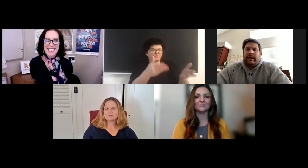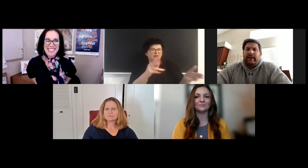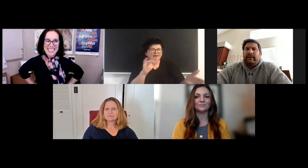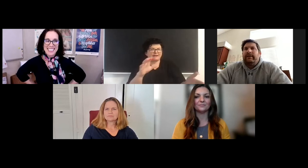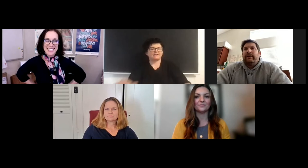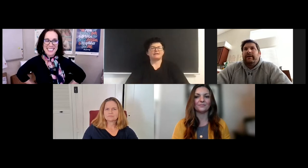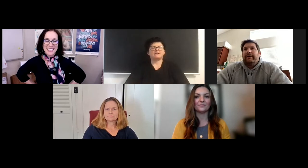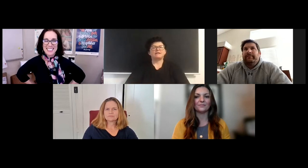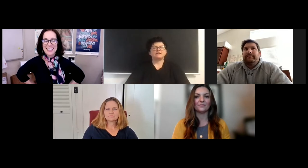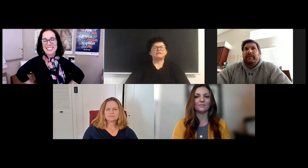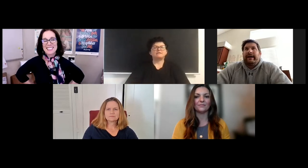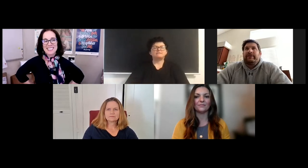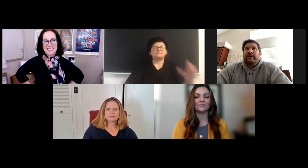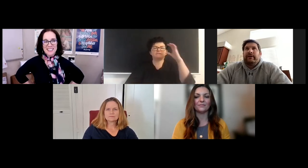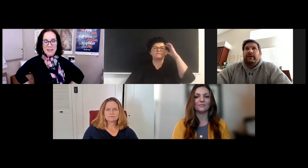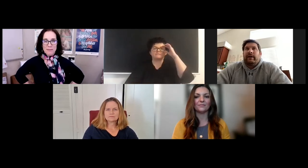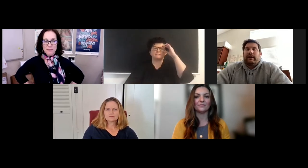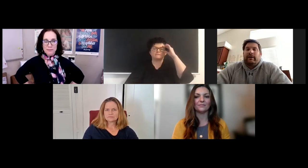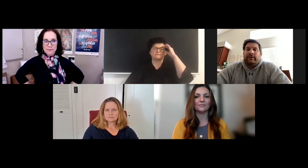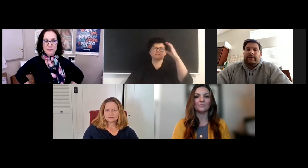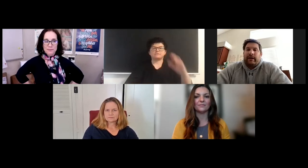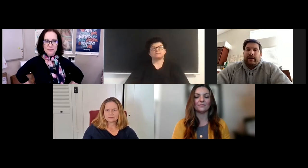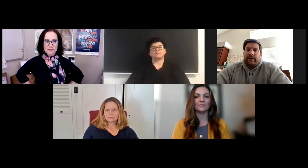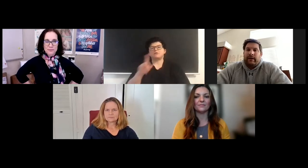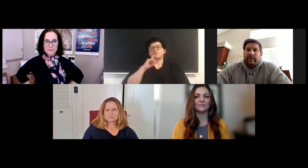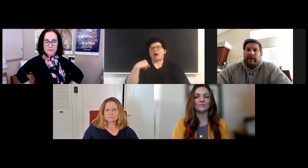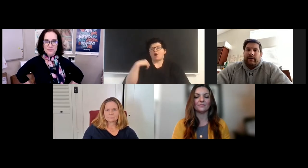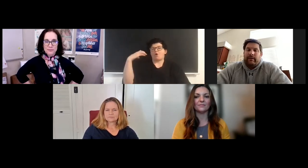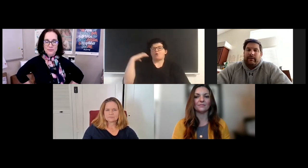sort of thinking something else. Yeah, go ahead. I had actually coached a